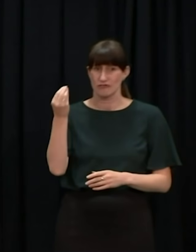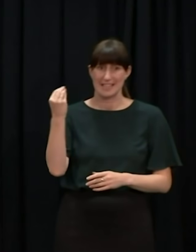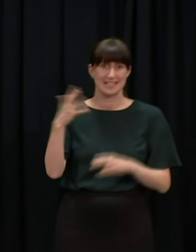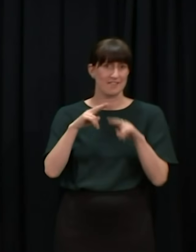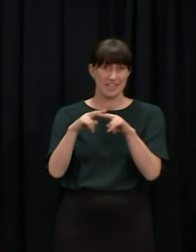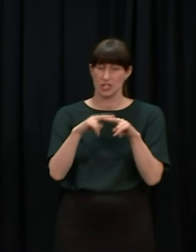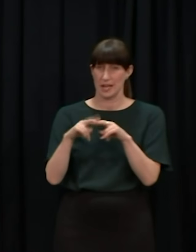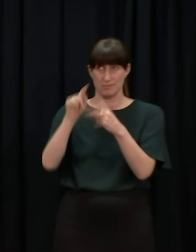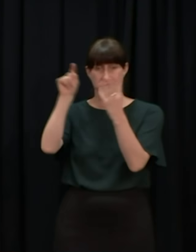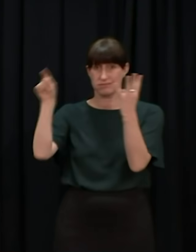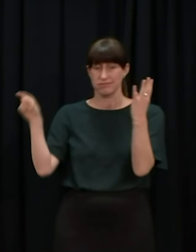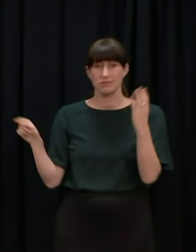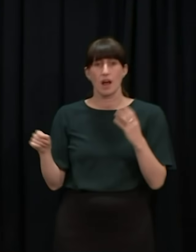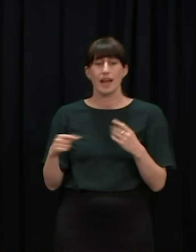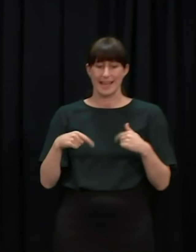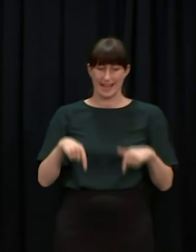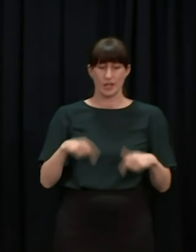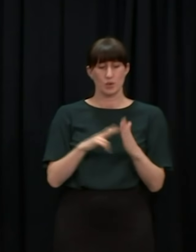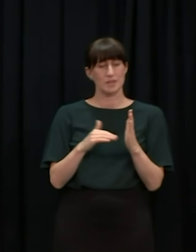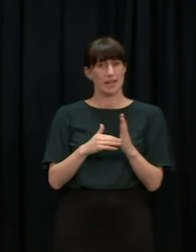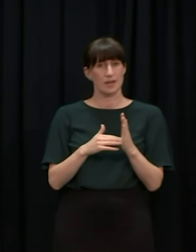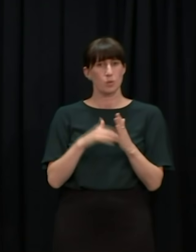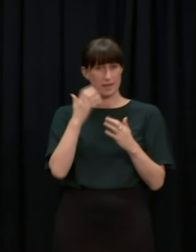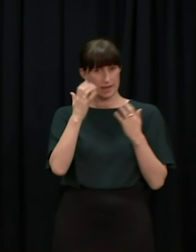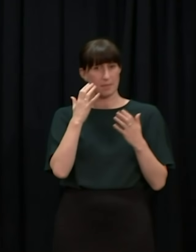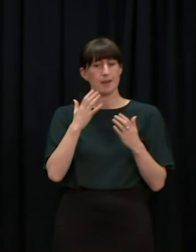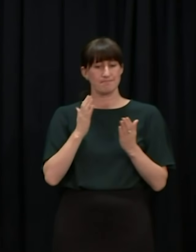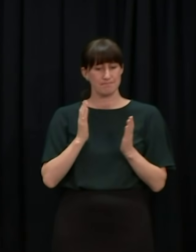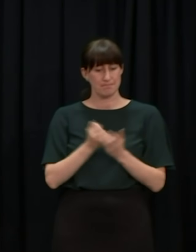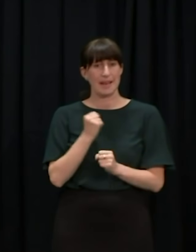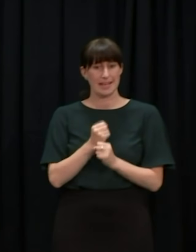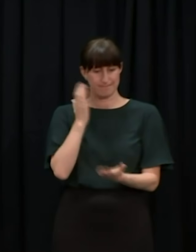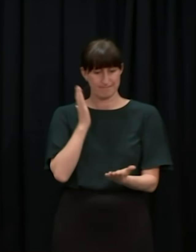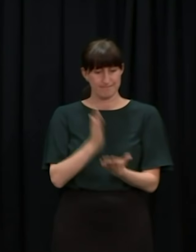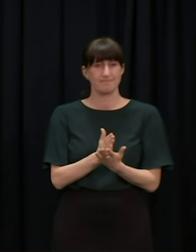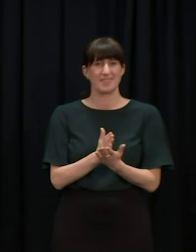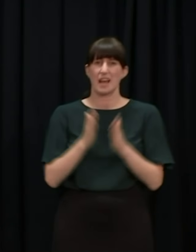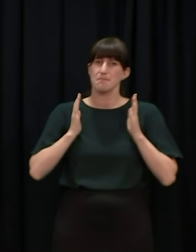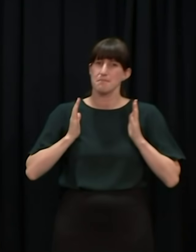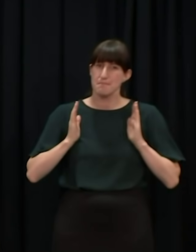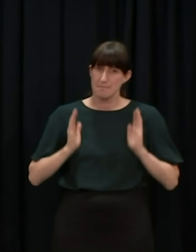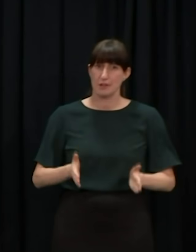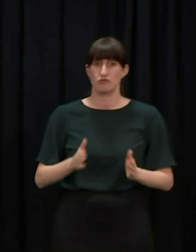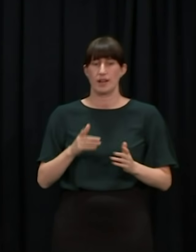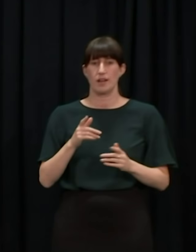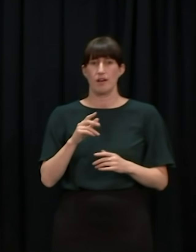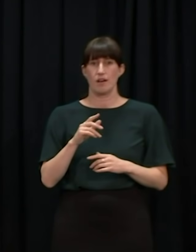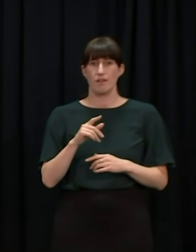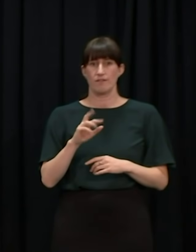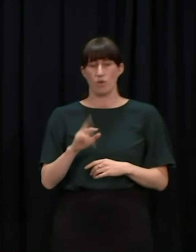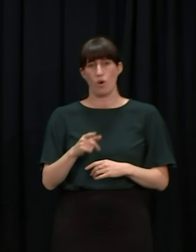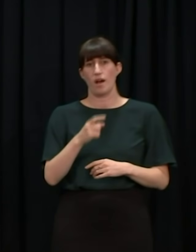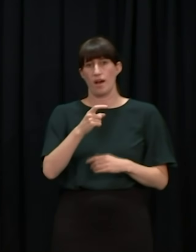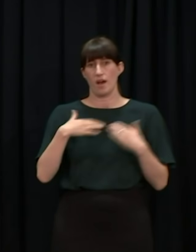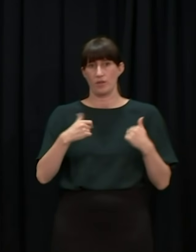Zealand. So I've asked the Ministry of Health to consult with key stakeholders on a proposal that would require the majority of healthcare workers